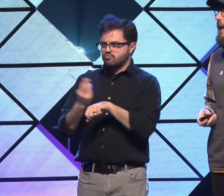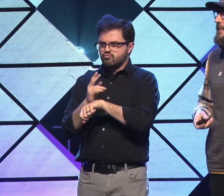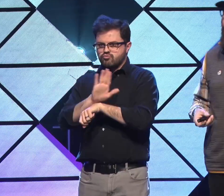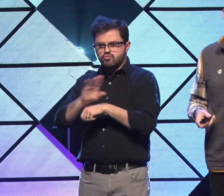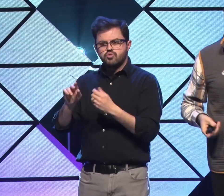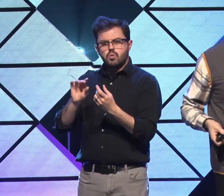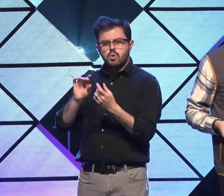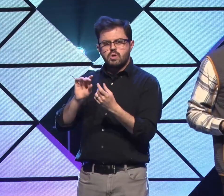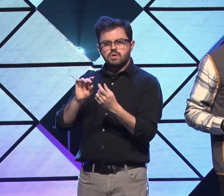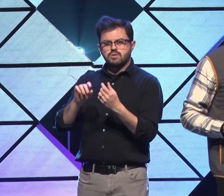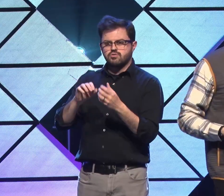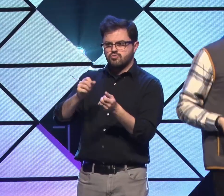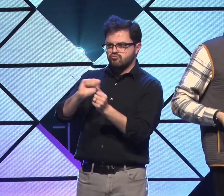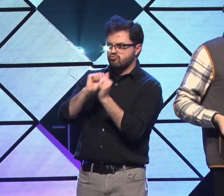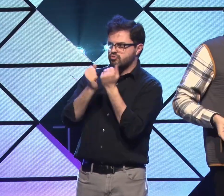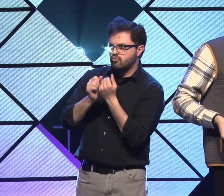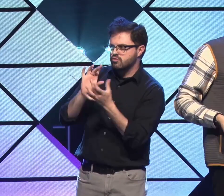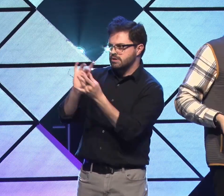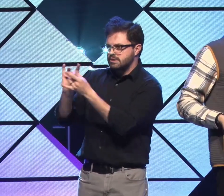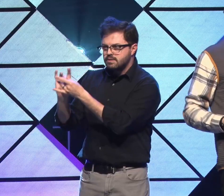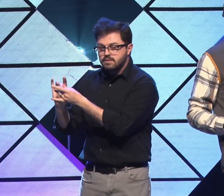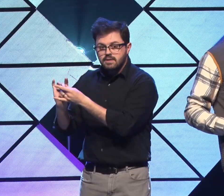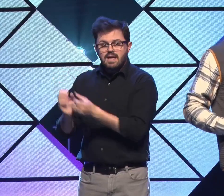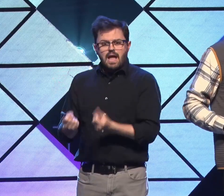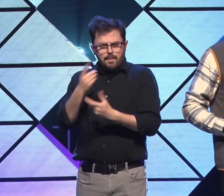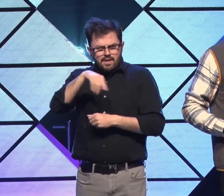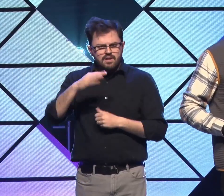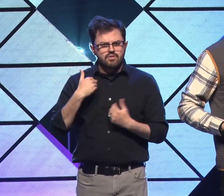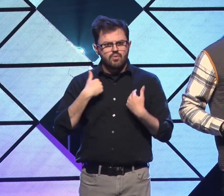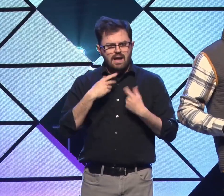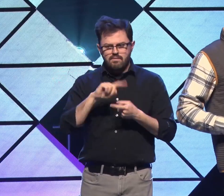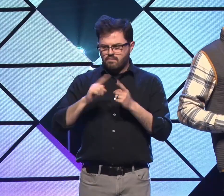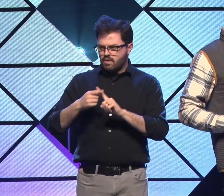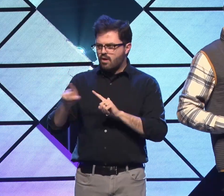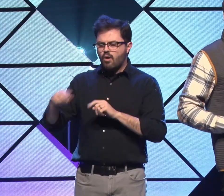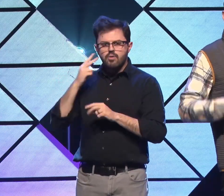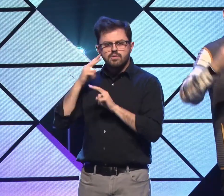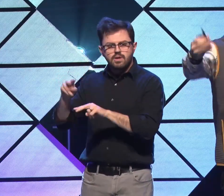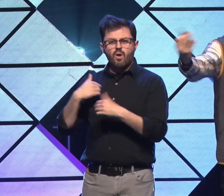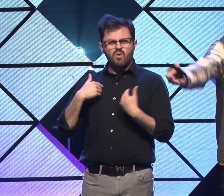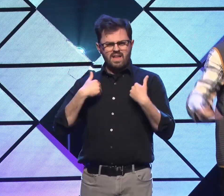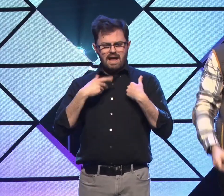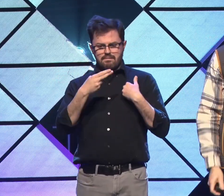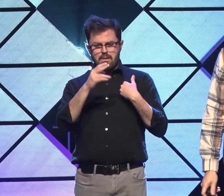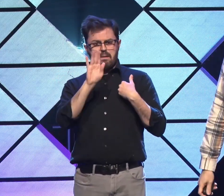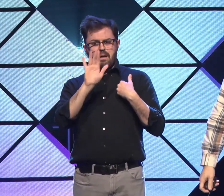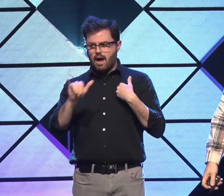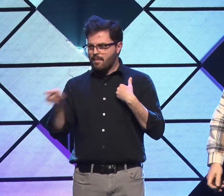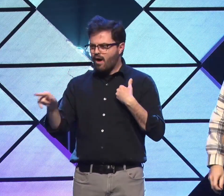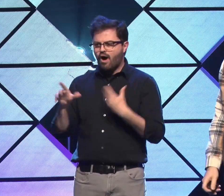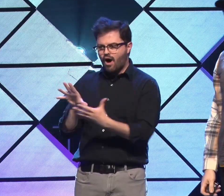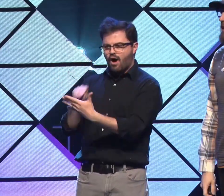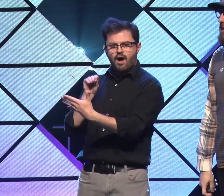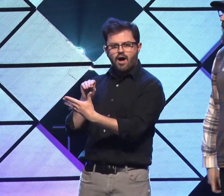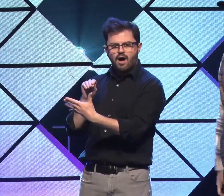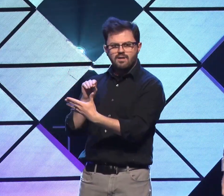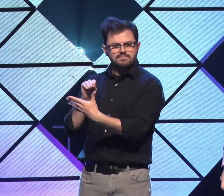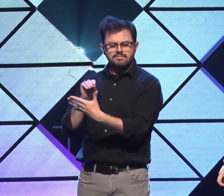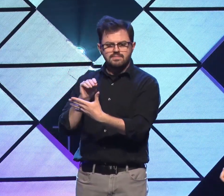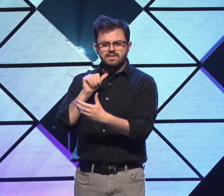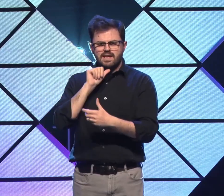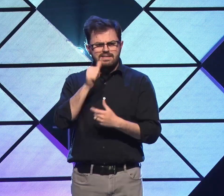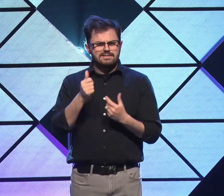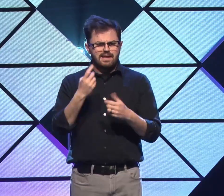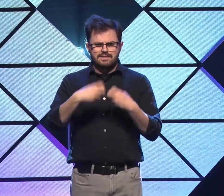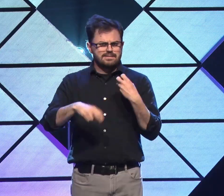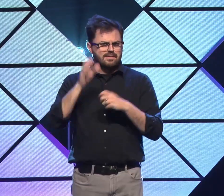had a friend that had a hobby and you were like, that looks like fun, and then you started doing it? Anybody ever done that? Like, that's influence, right? I know this isn't a tricky concept, and